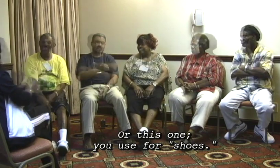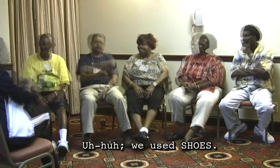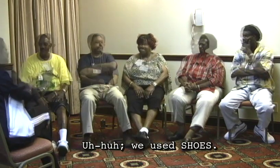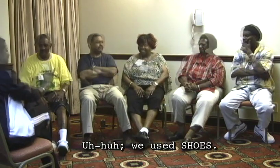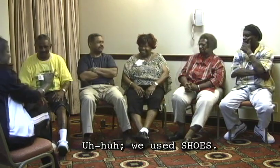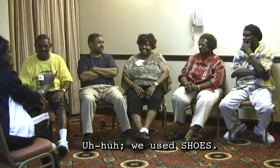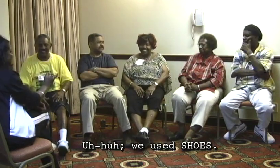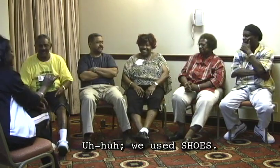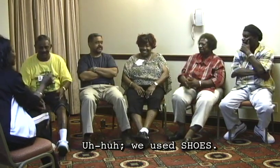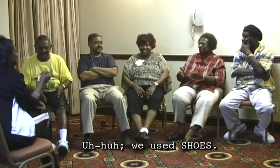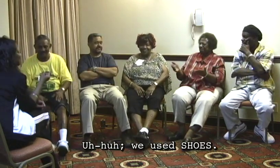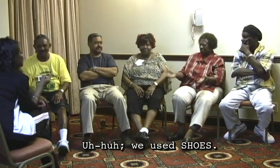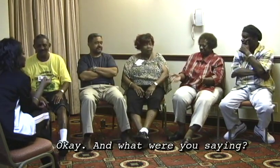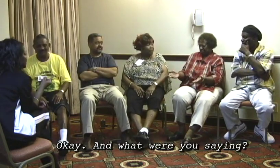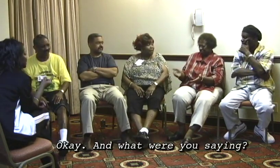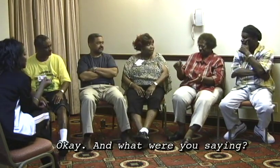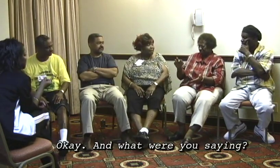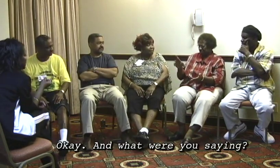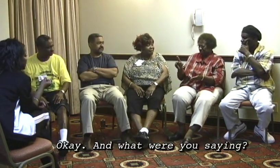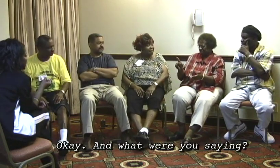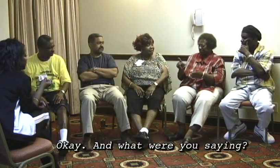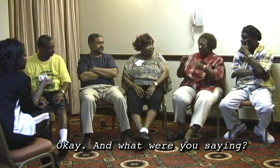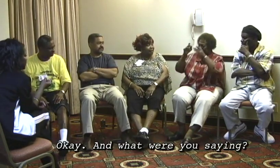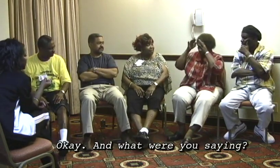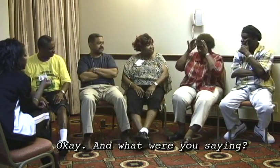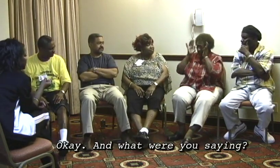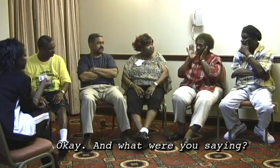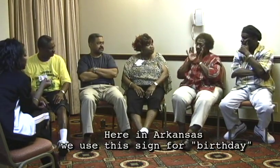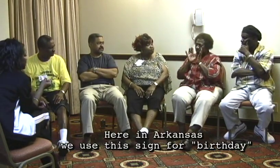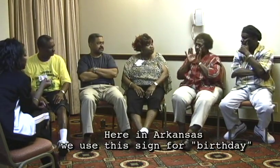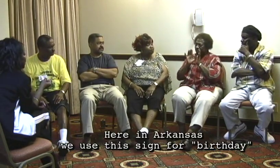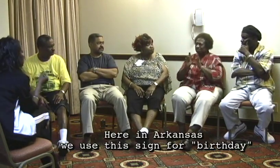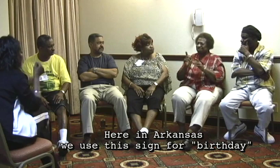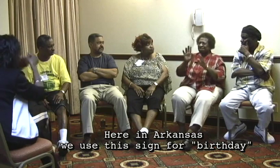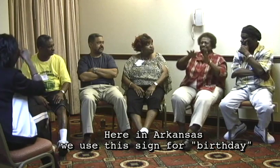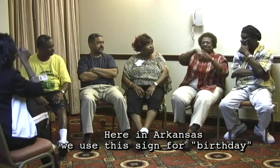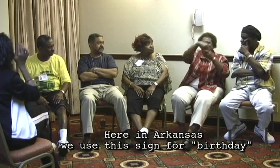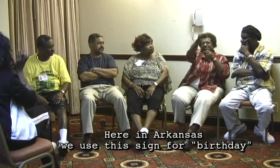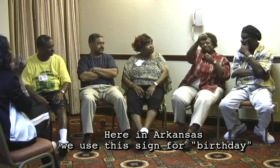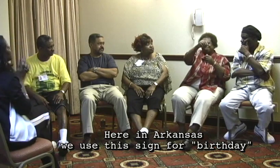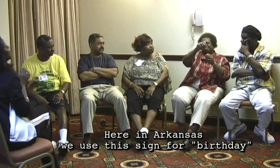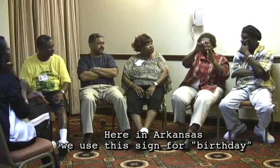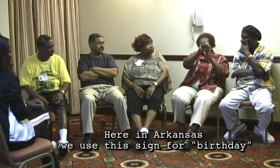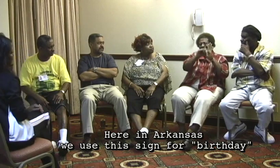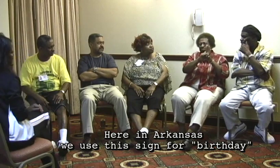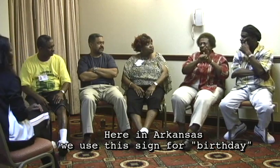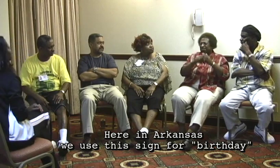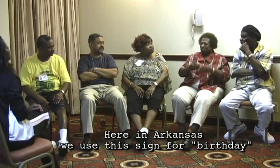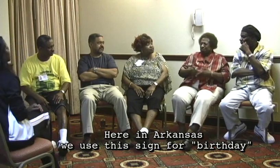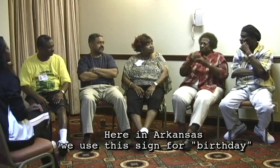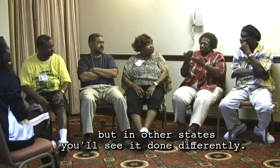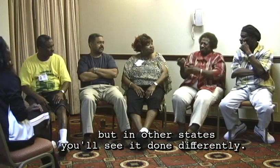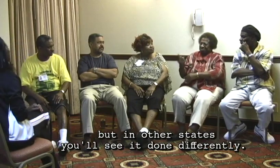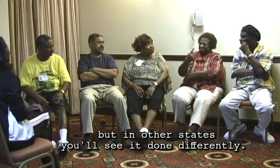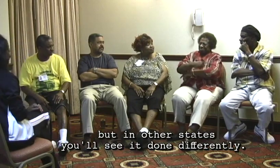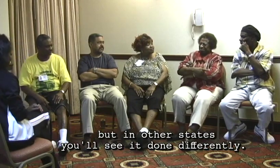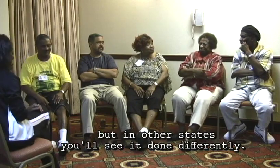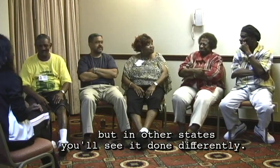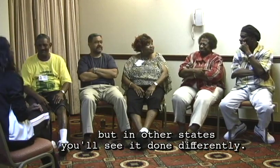shoes. Okay. And what were you saying? Well, here in Arkansas, we use this sign for birthday, but in other states, you'll see